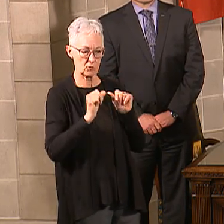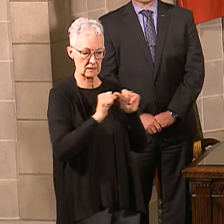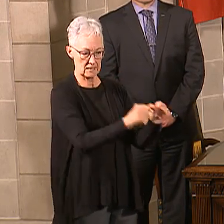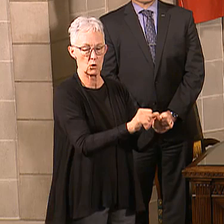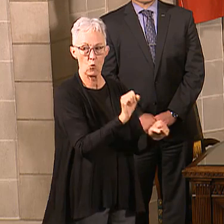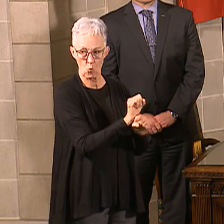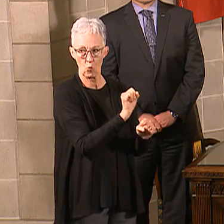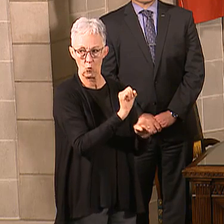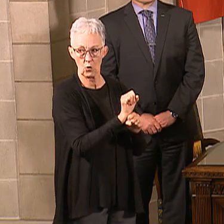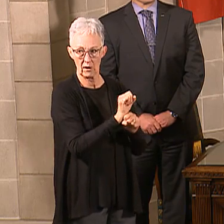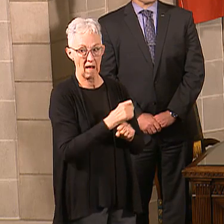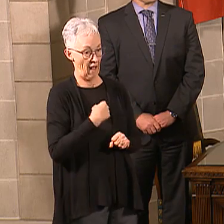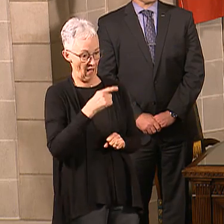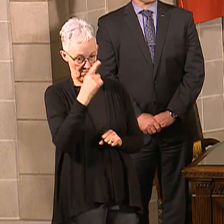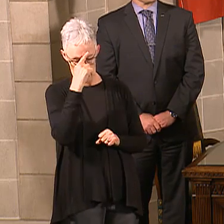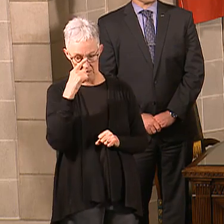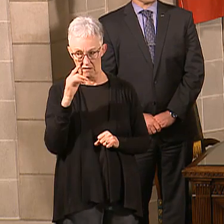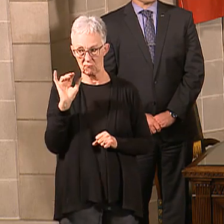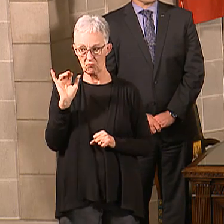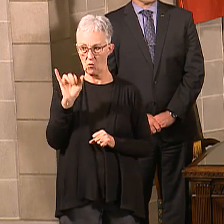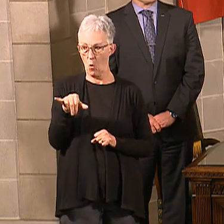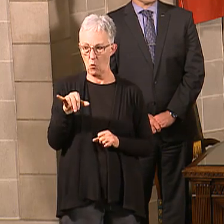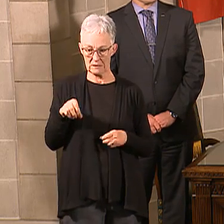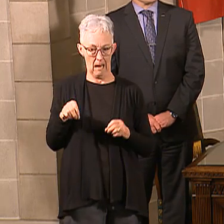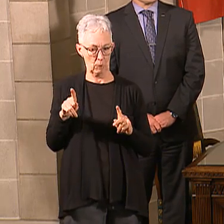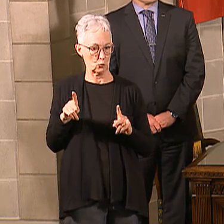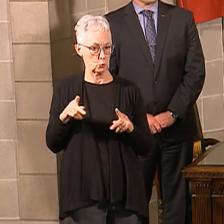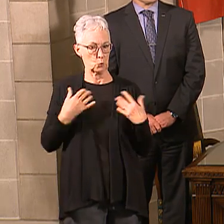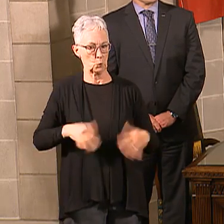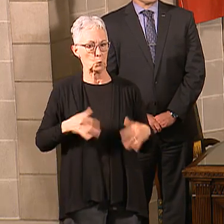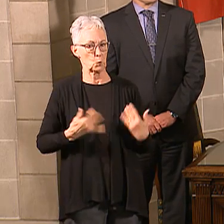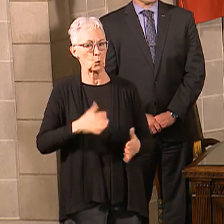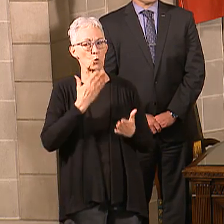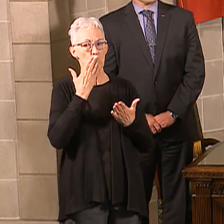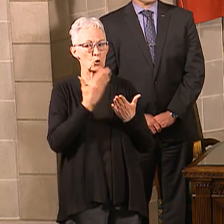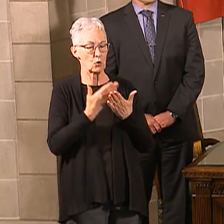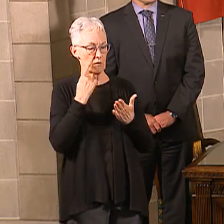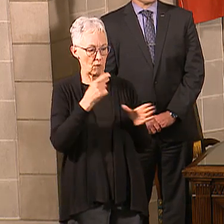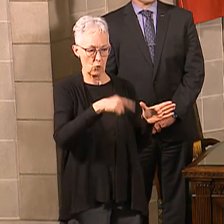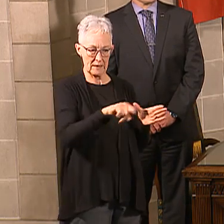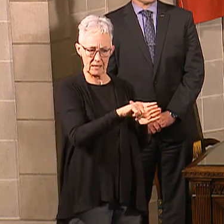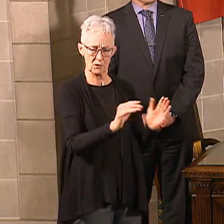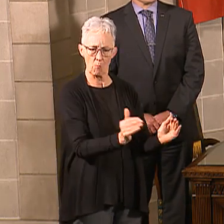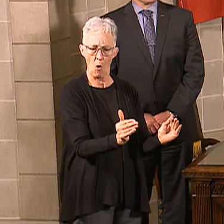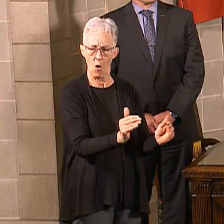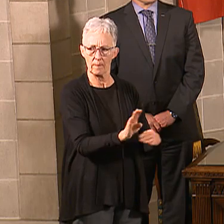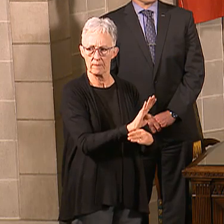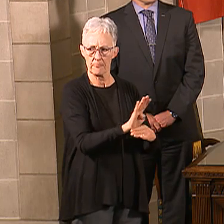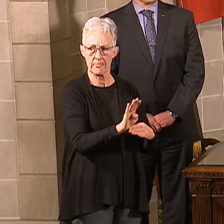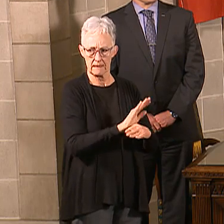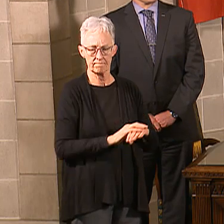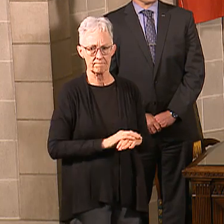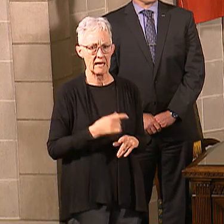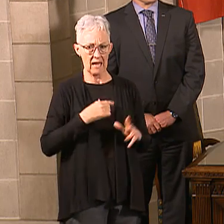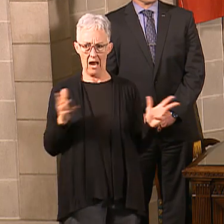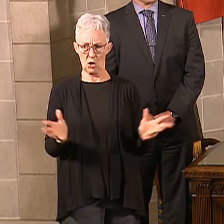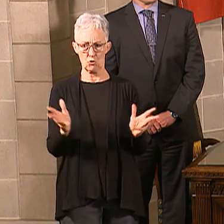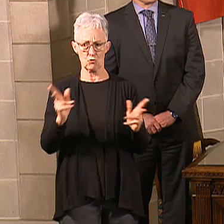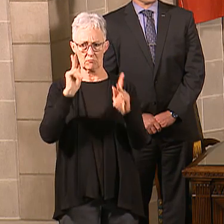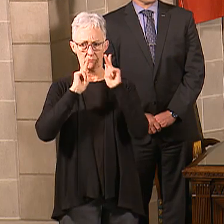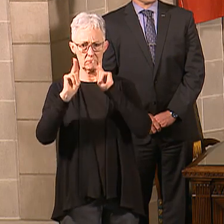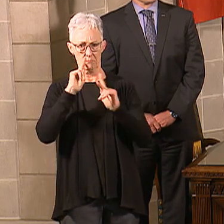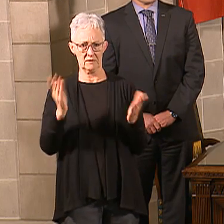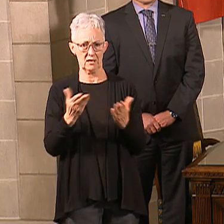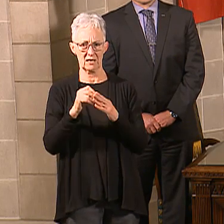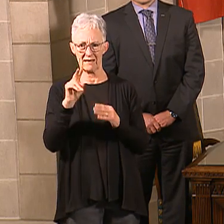are some of the best opportunities. And again, I would certainly encourage all Nebraskans, please continue to support your small businesses, all